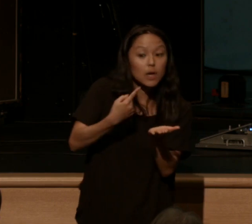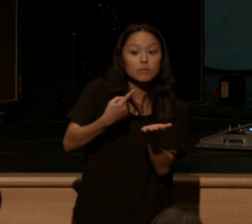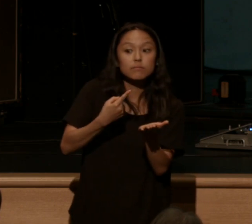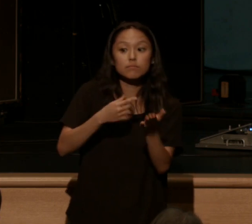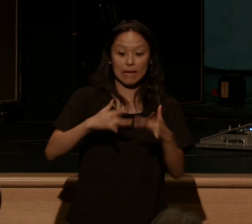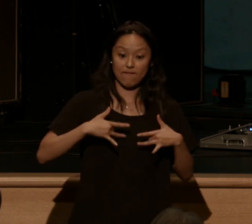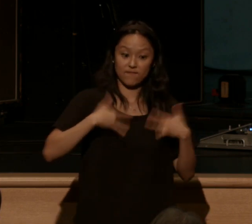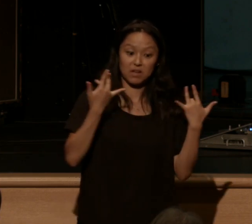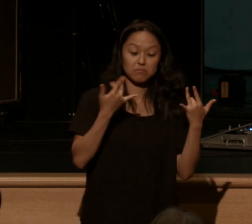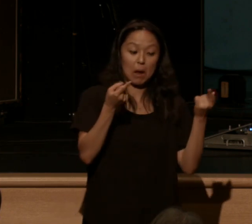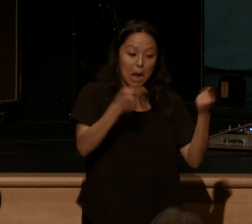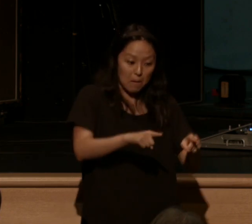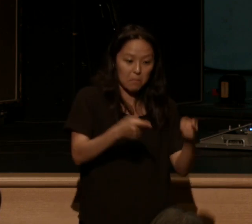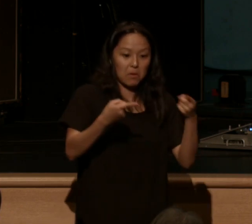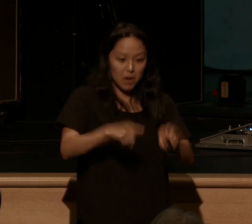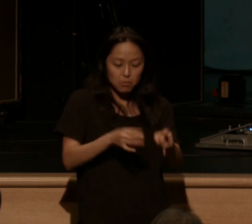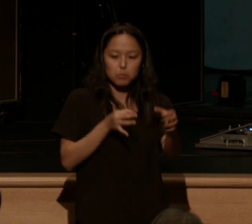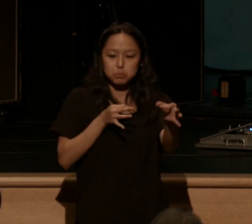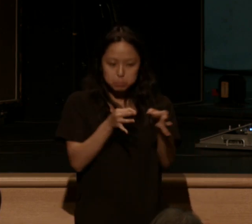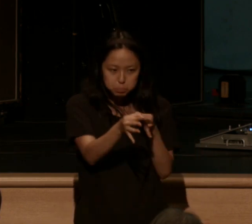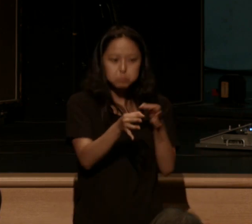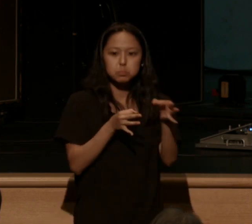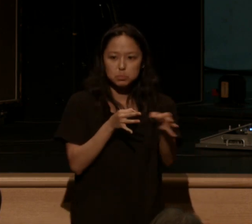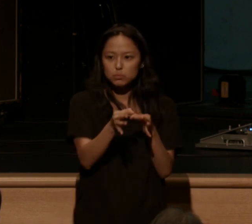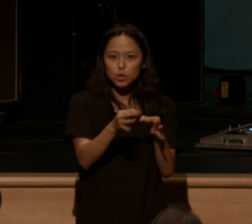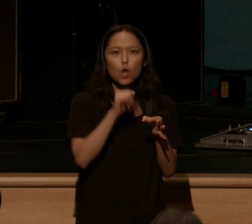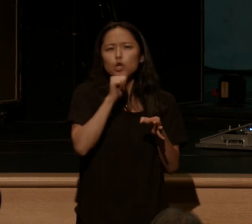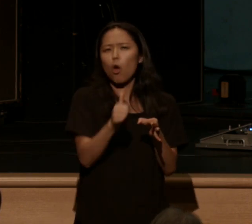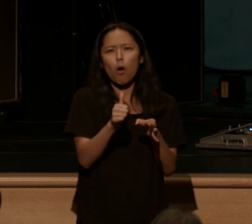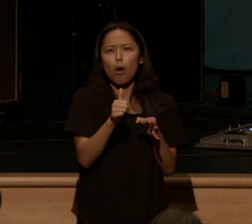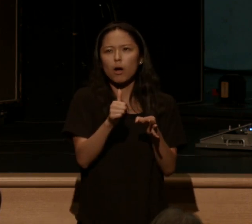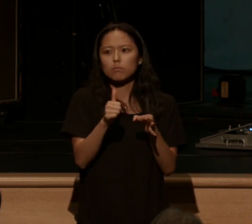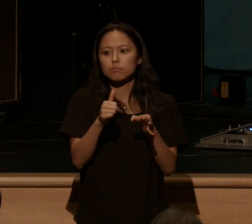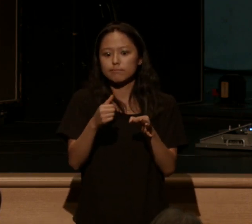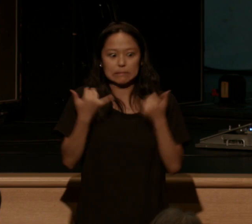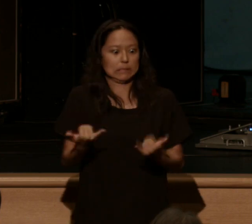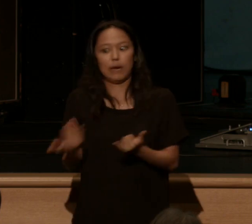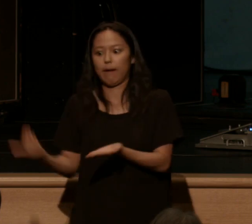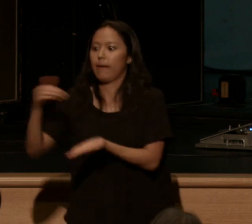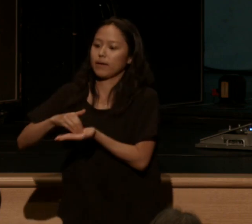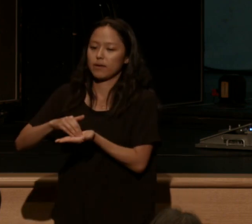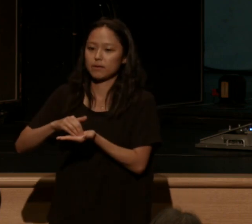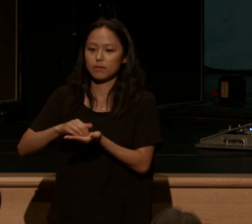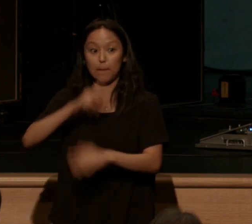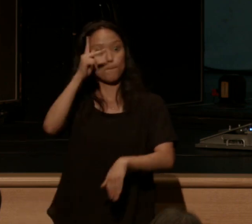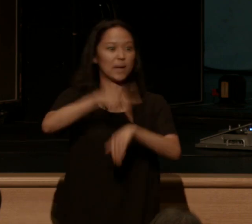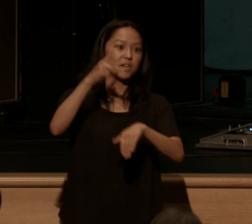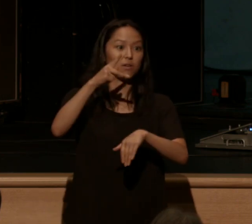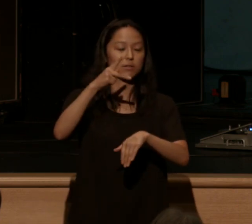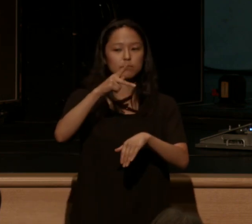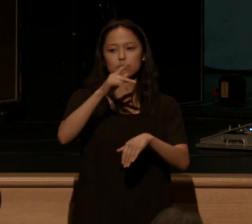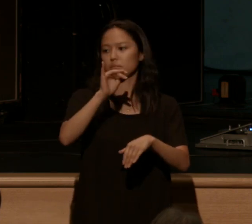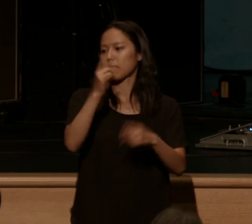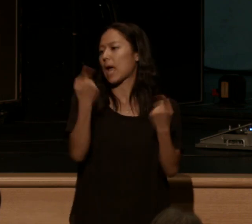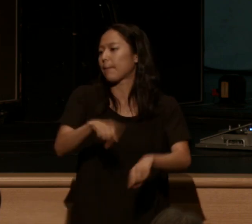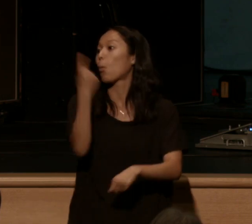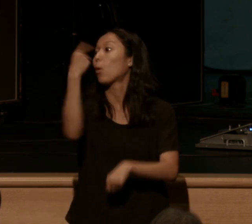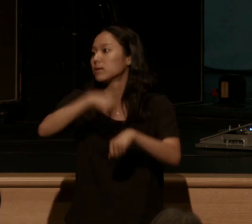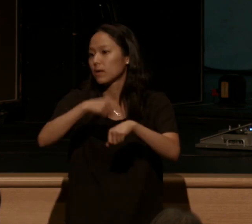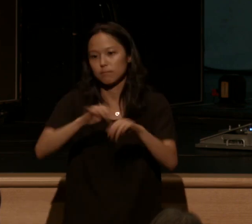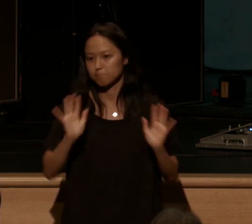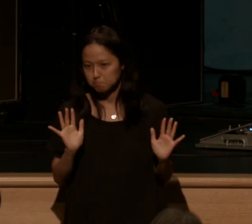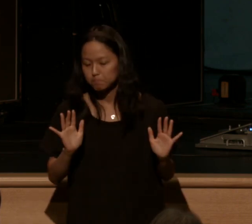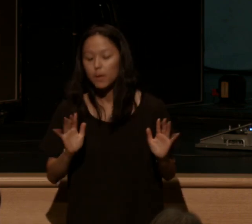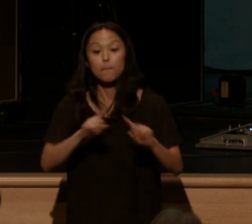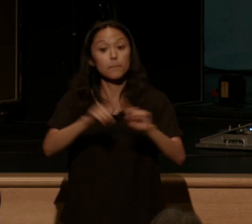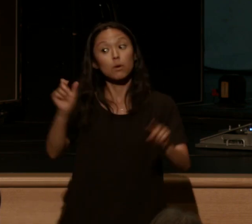are described for us as the church that are not meant to be repeated, okay? Like Pentecost, okay? That happened once in that way,